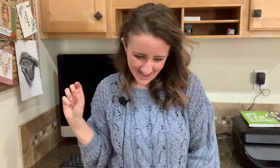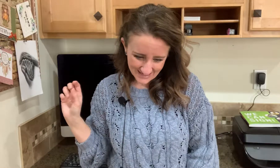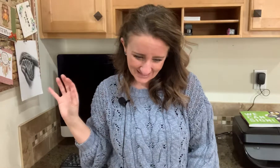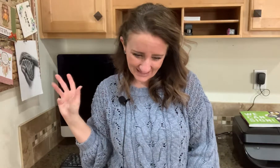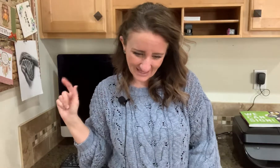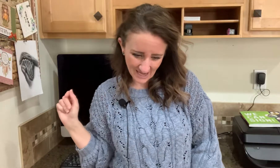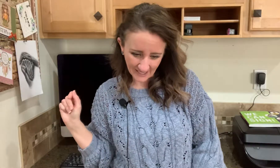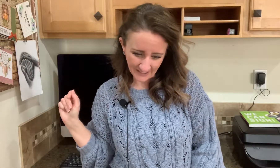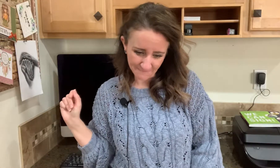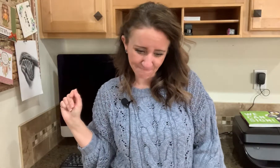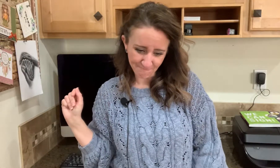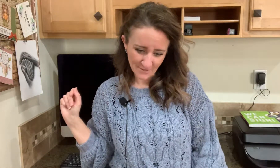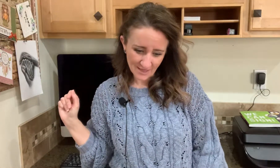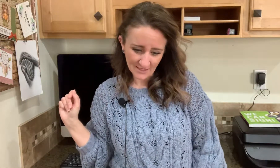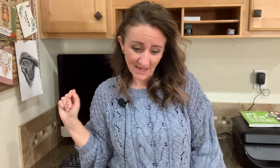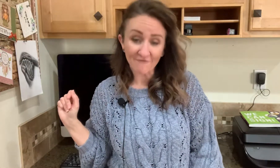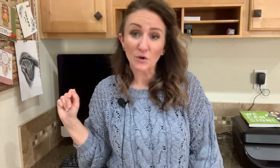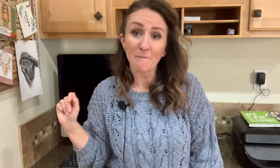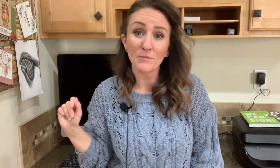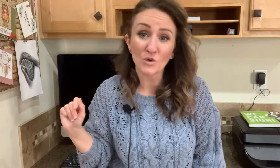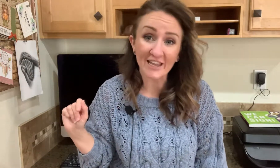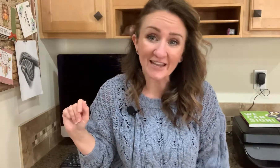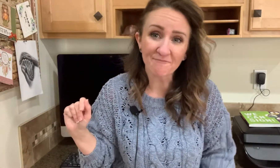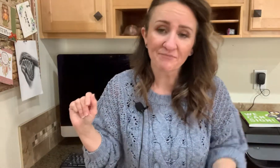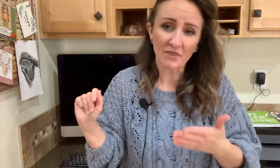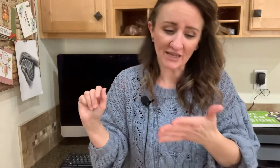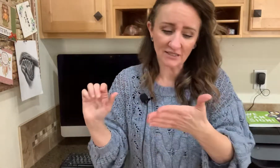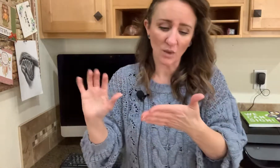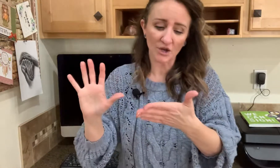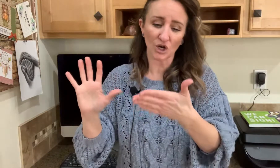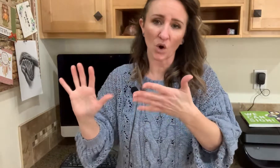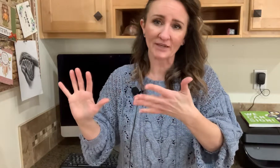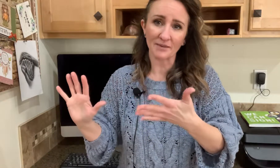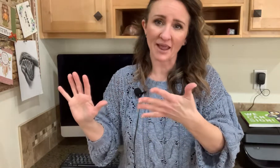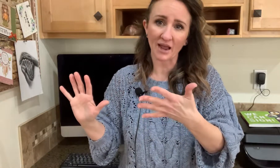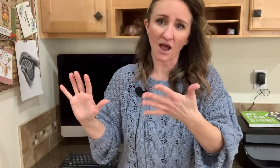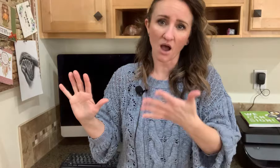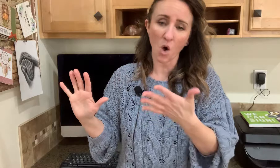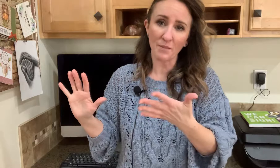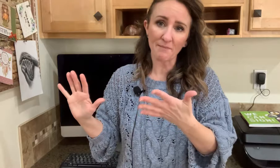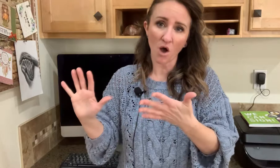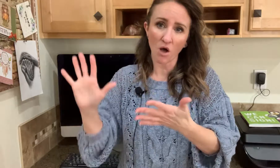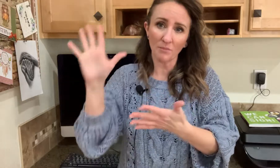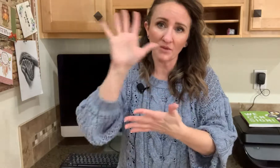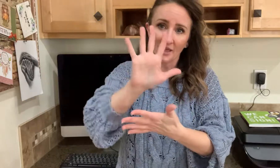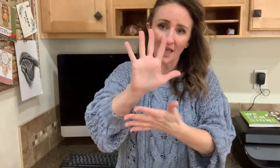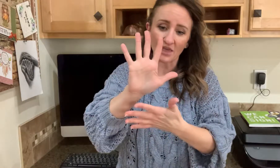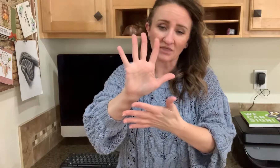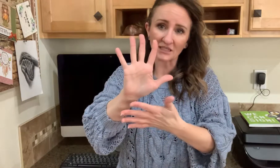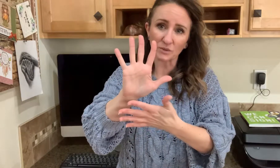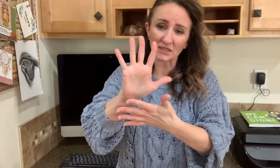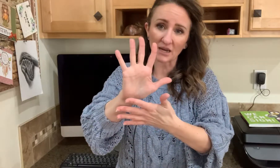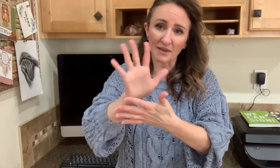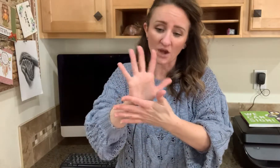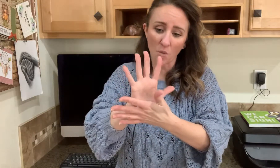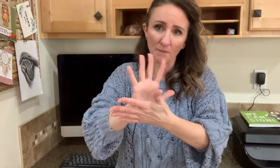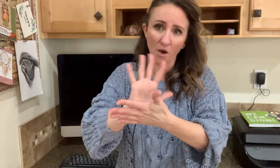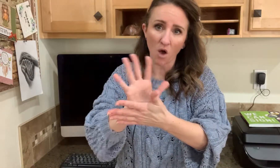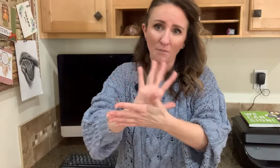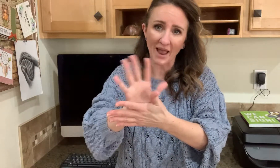Let's see. The sign for movie. This one you're going to make a open palm, and then this one's going to be an open palm, and you're